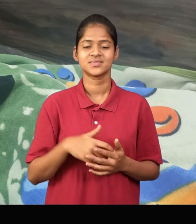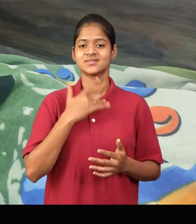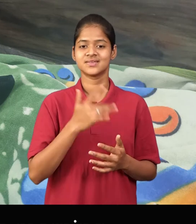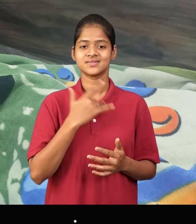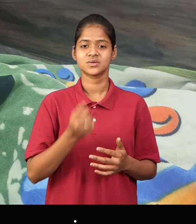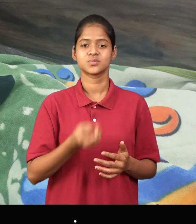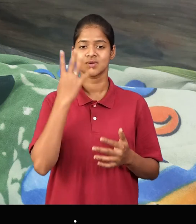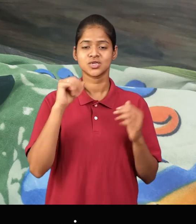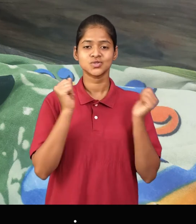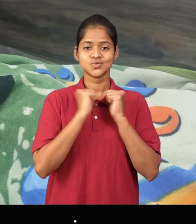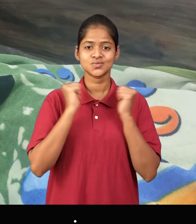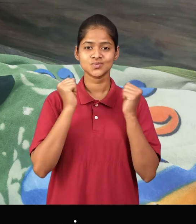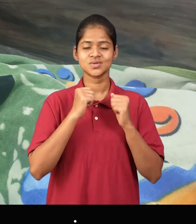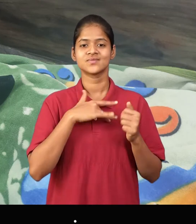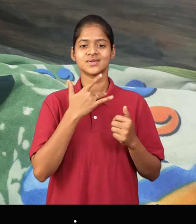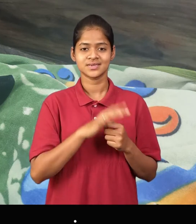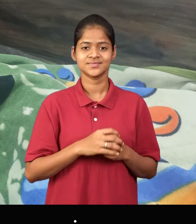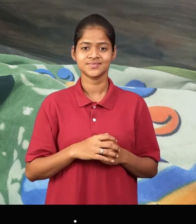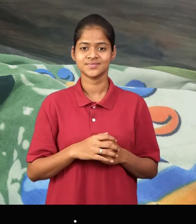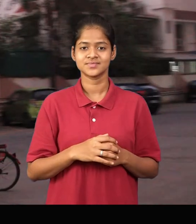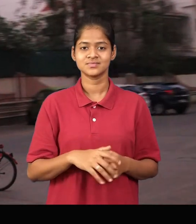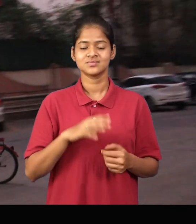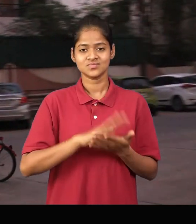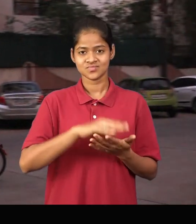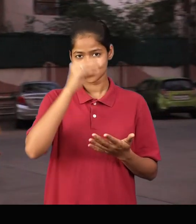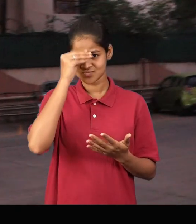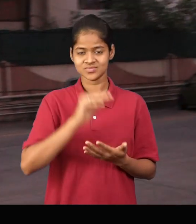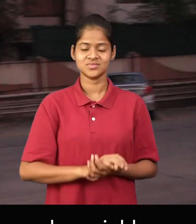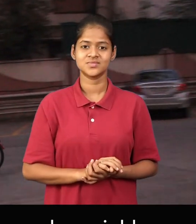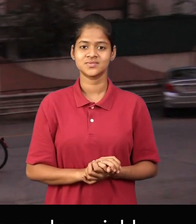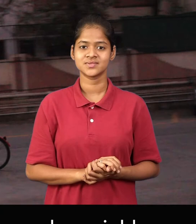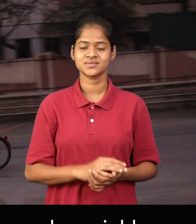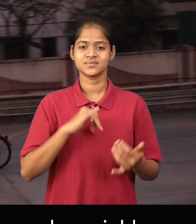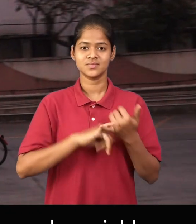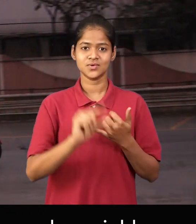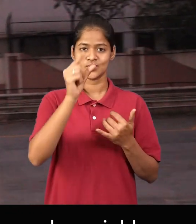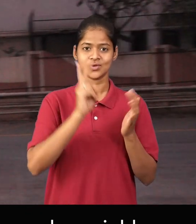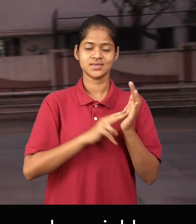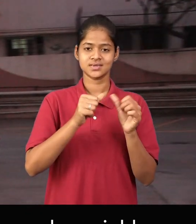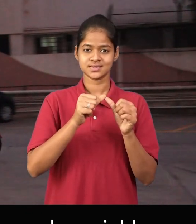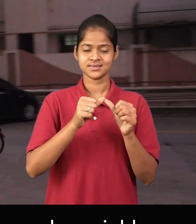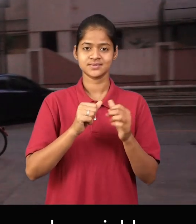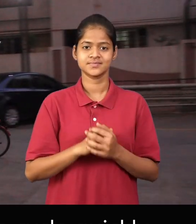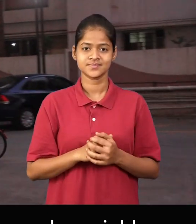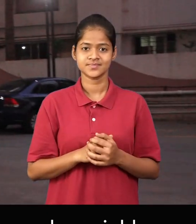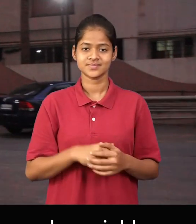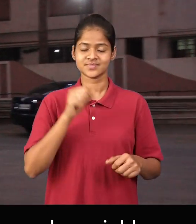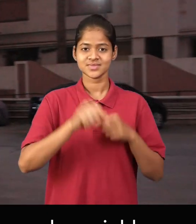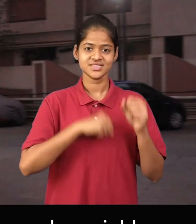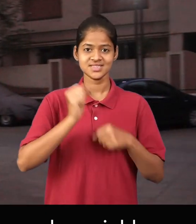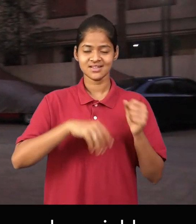I feel cold in the morning. Learn Suma Suma Suma Suma learn to cycle